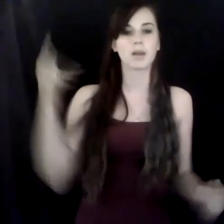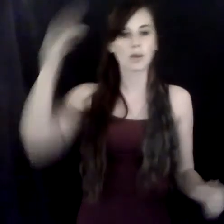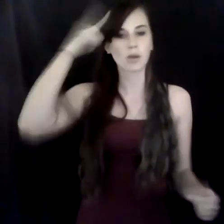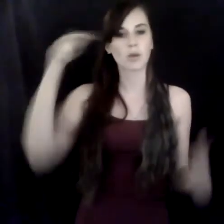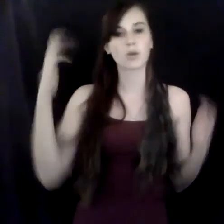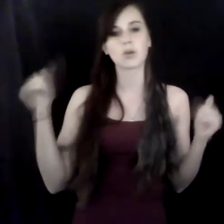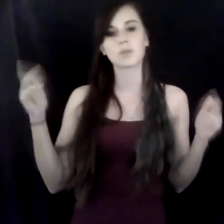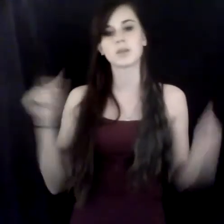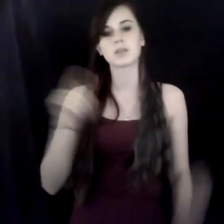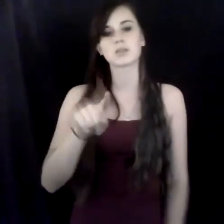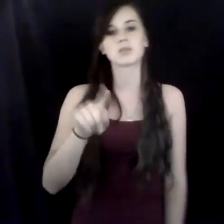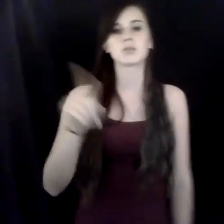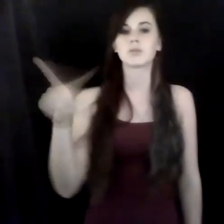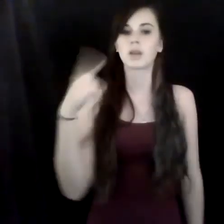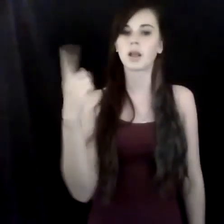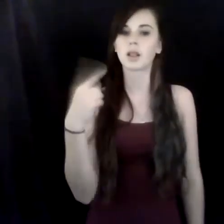hope is you alone